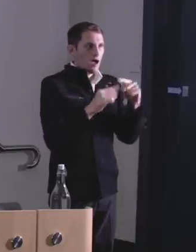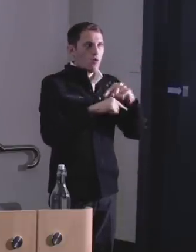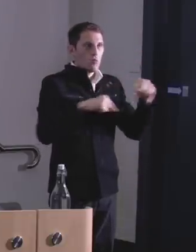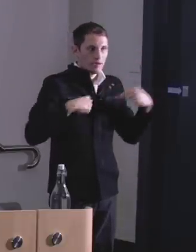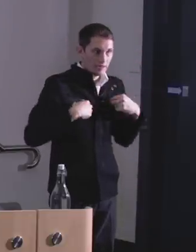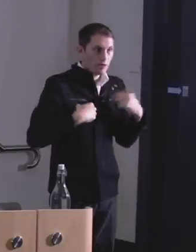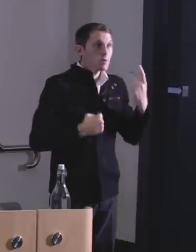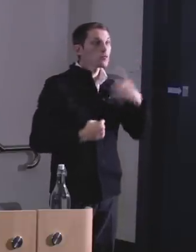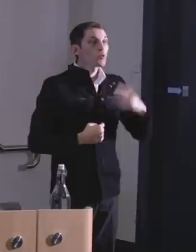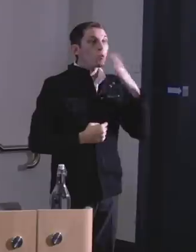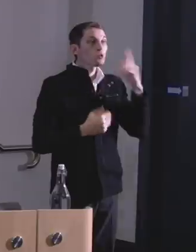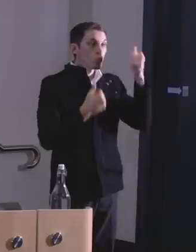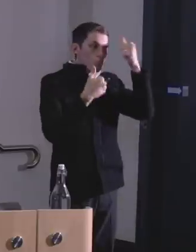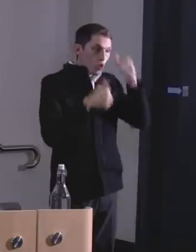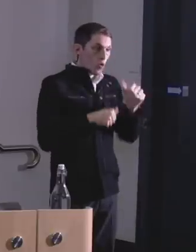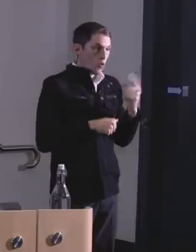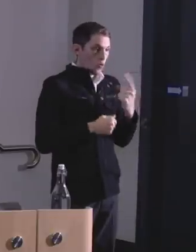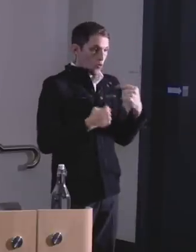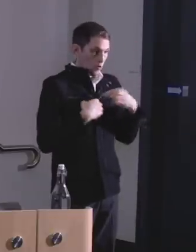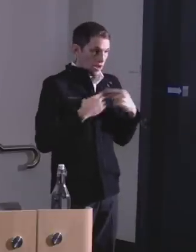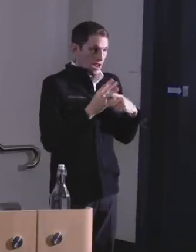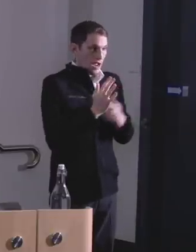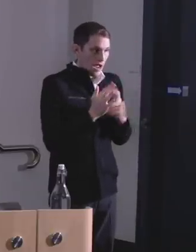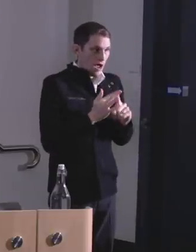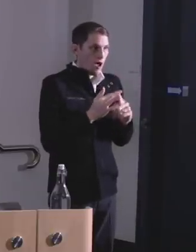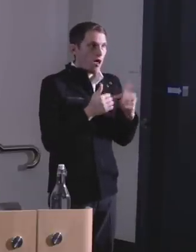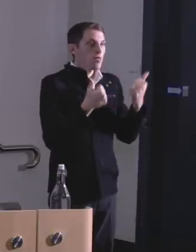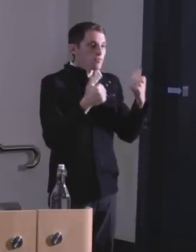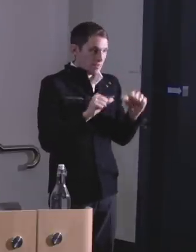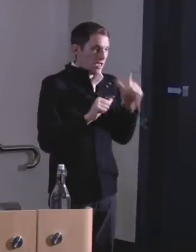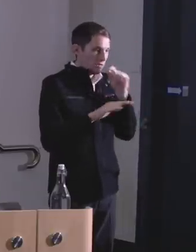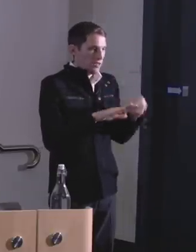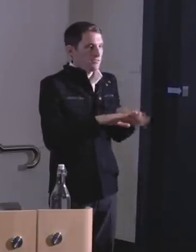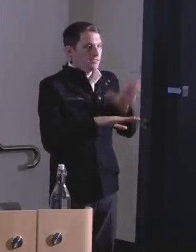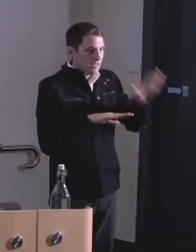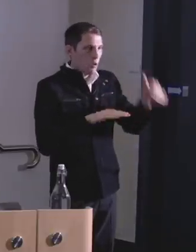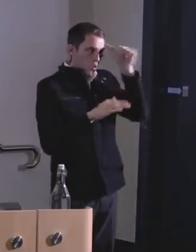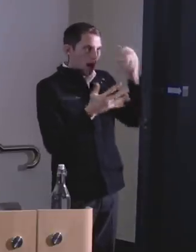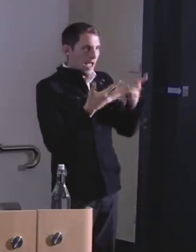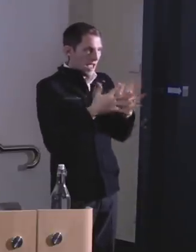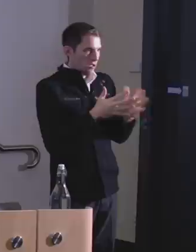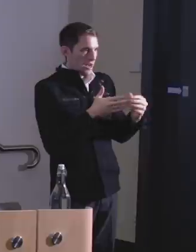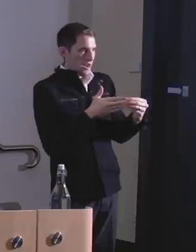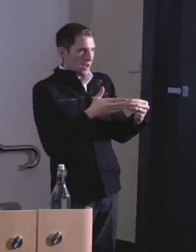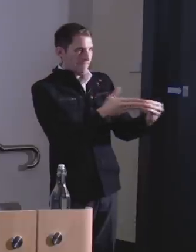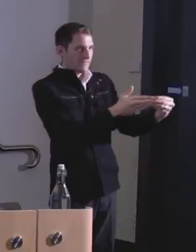we know who we are, we know how to navigate ourselves.